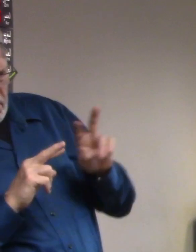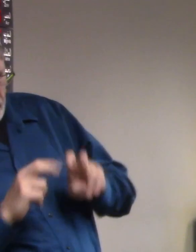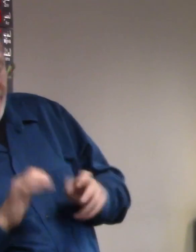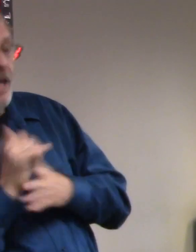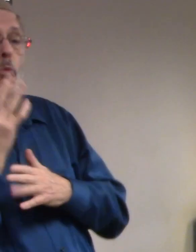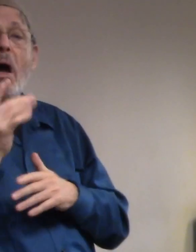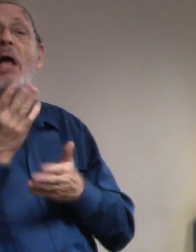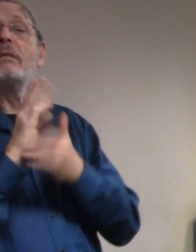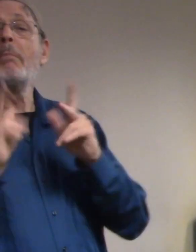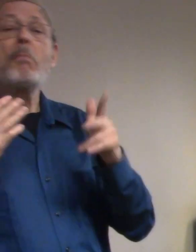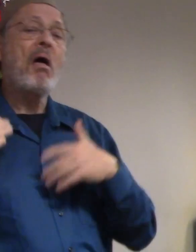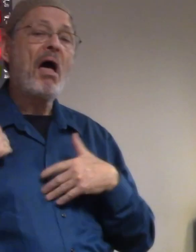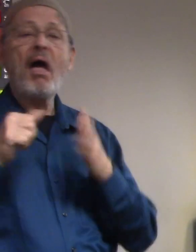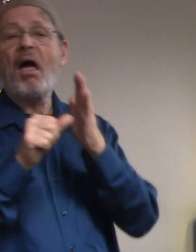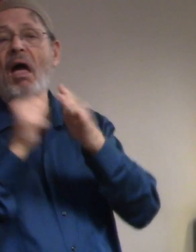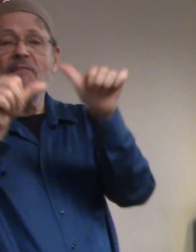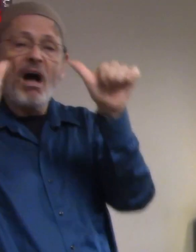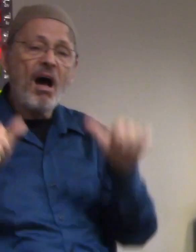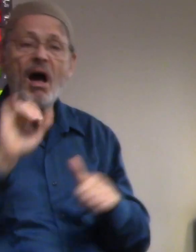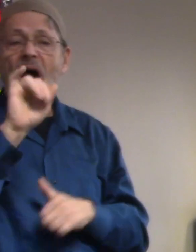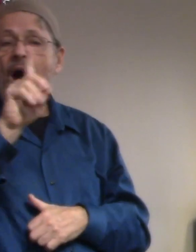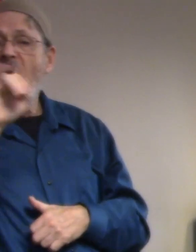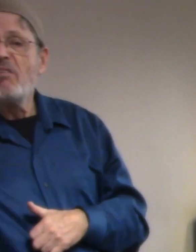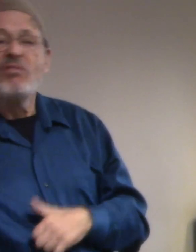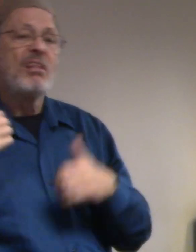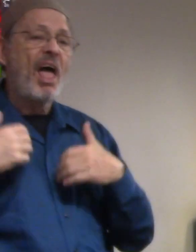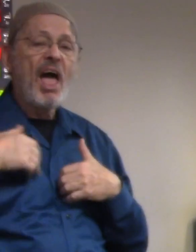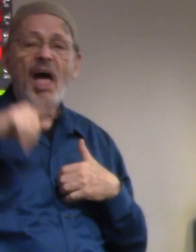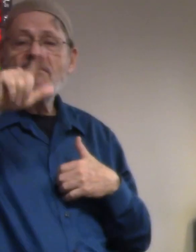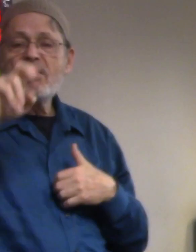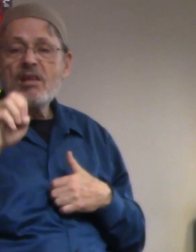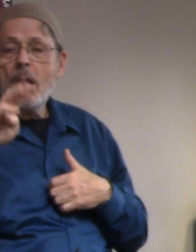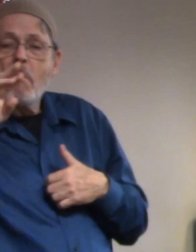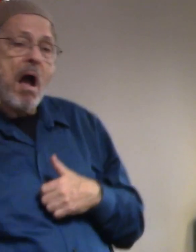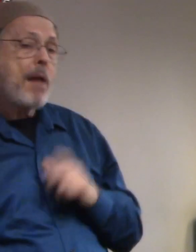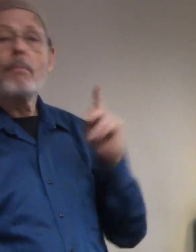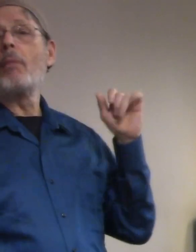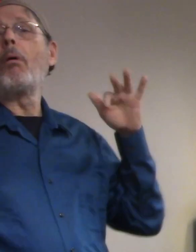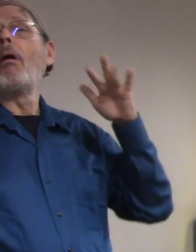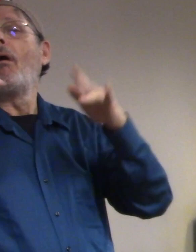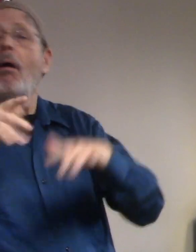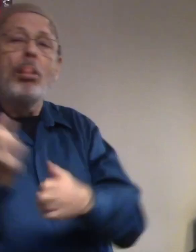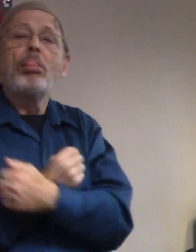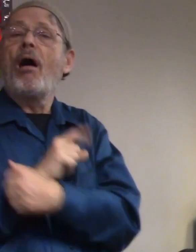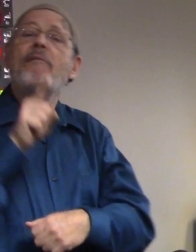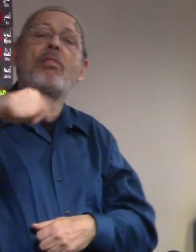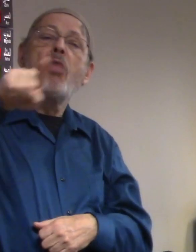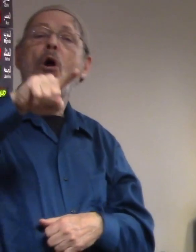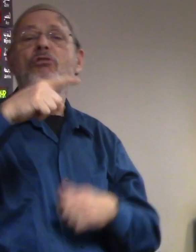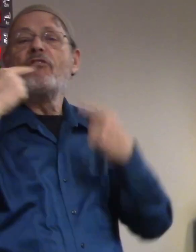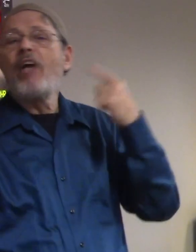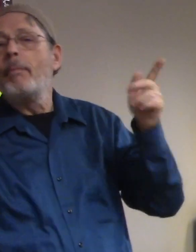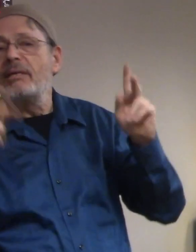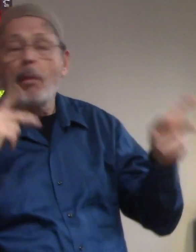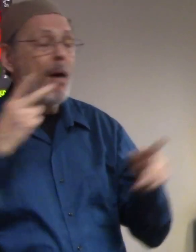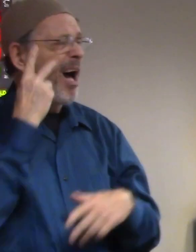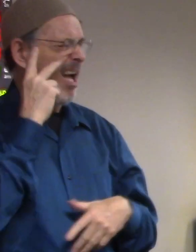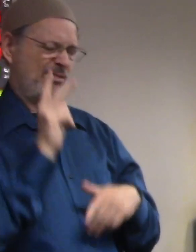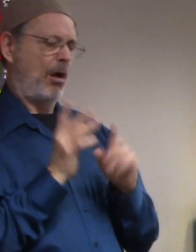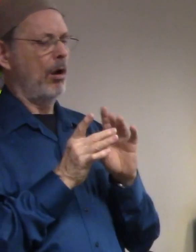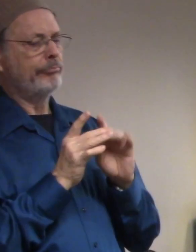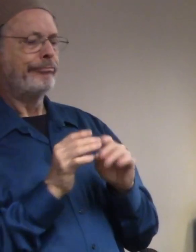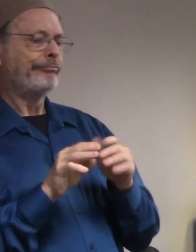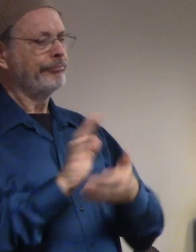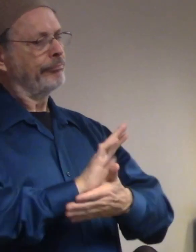idols. That's why they have LeBron. That's why they have all of these people that people flock to in love. I saw a footage